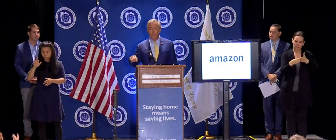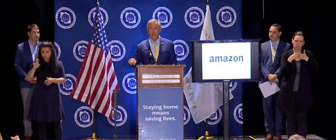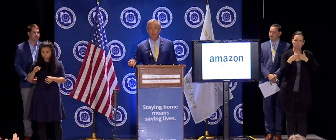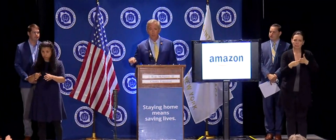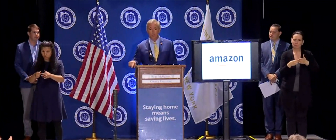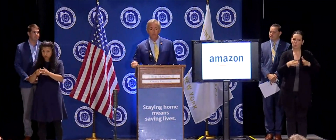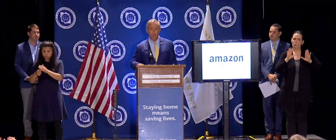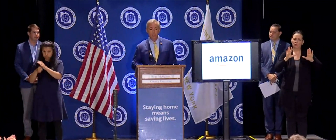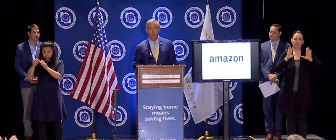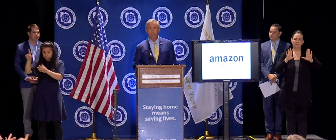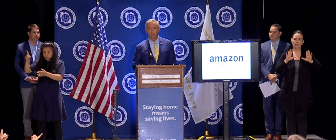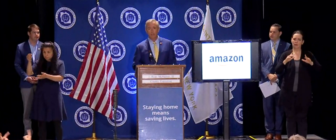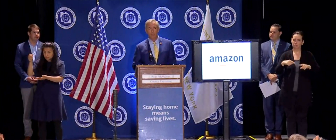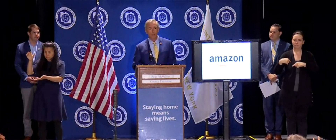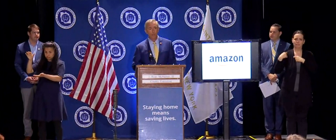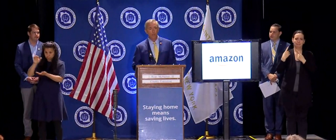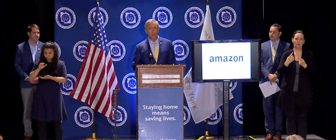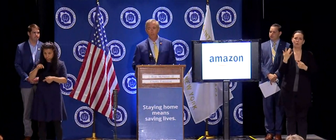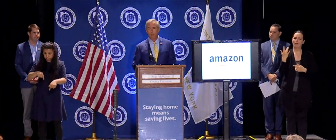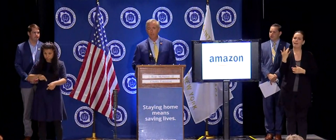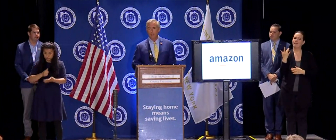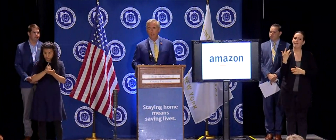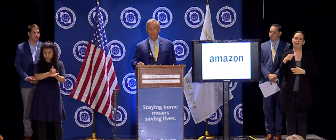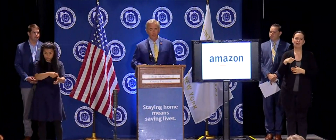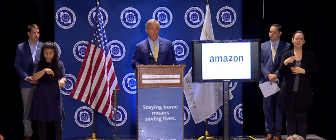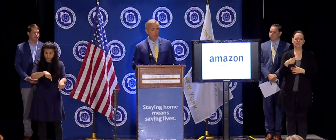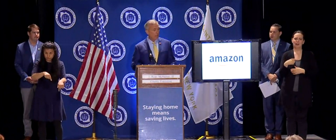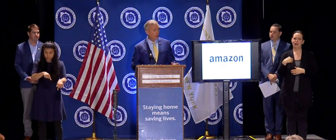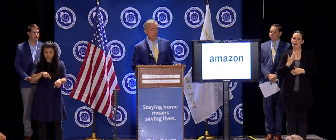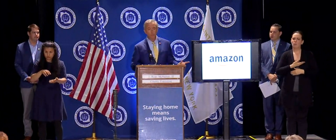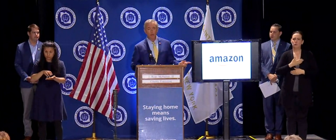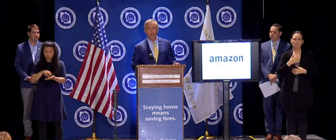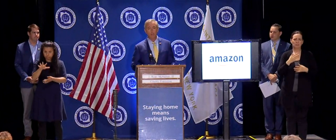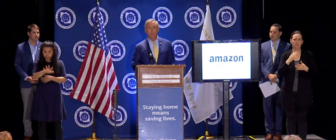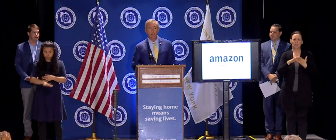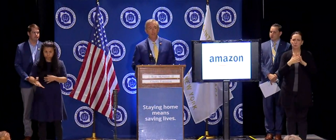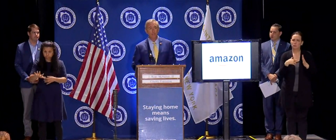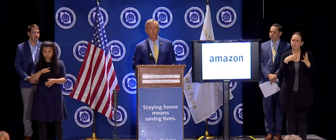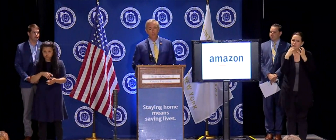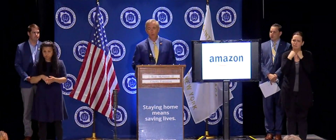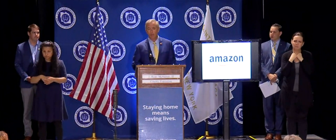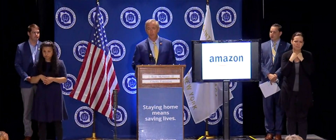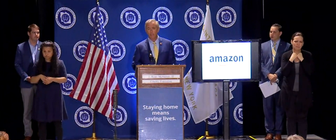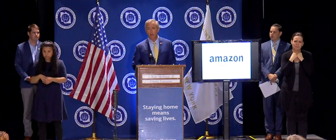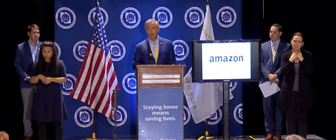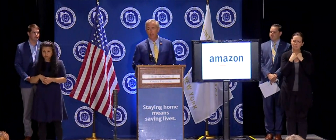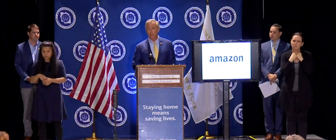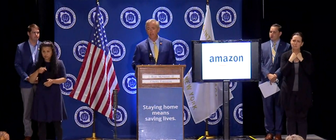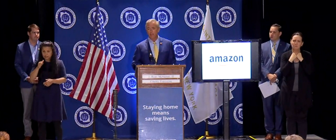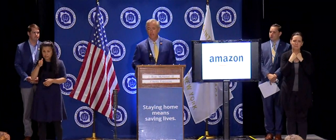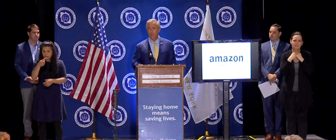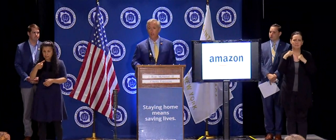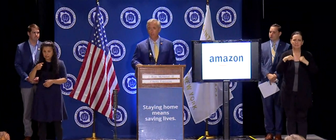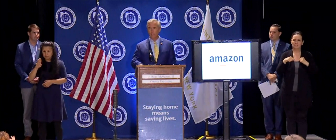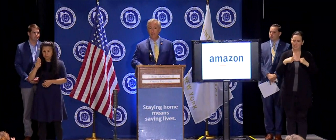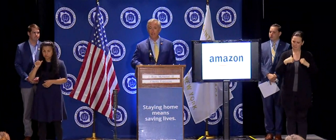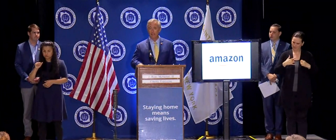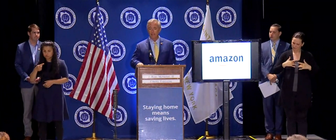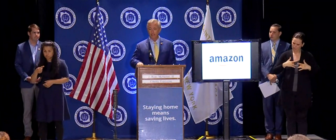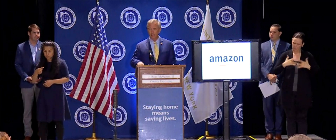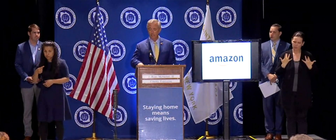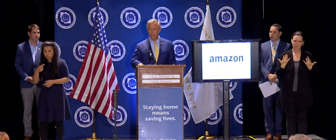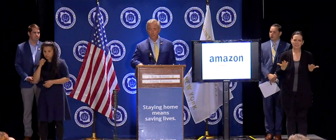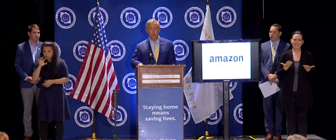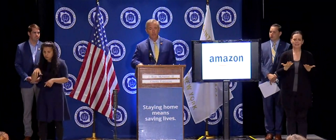we always have, and we do it because it's the right thing to do for our community. And I think that's one of the reasons why Amazon invested so heavily in our area. They